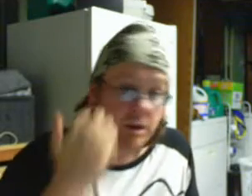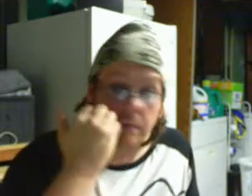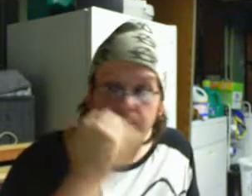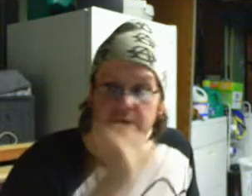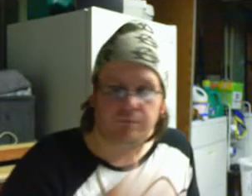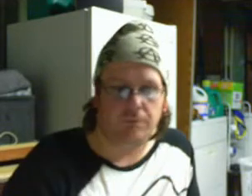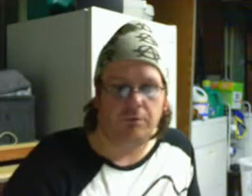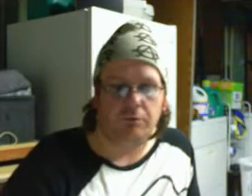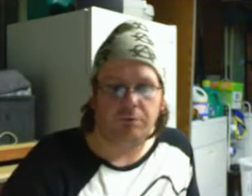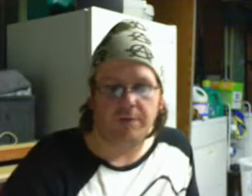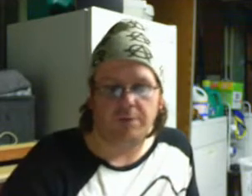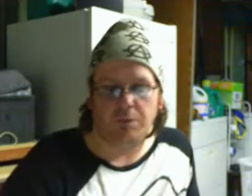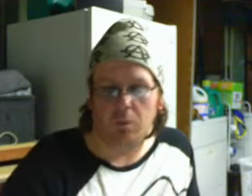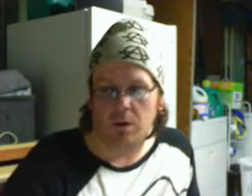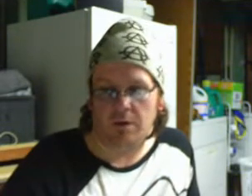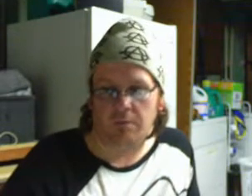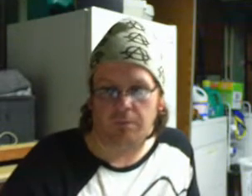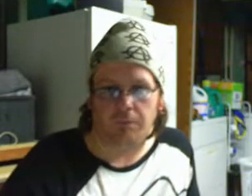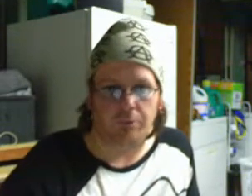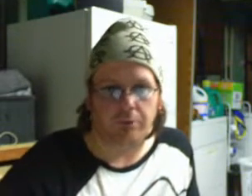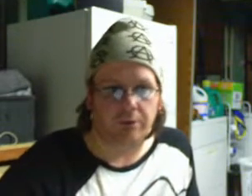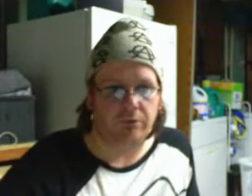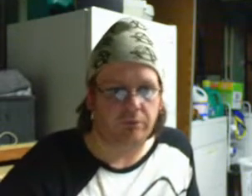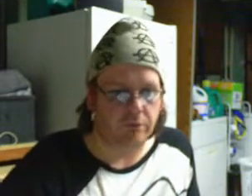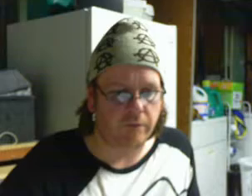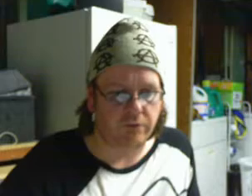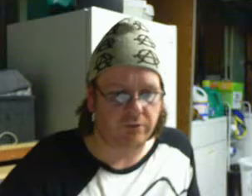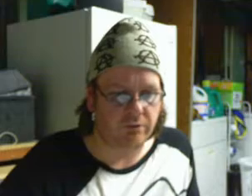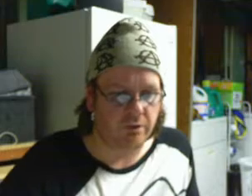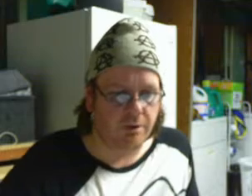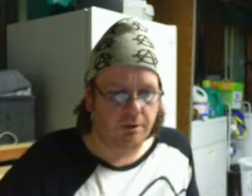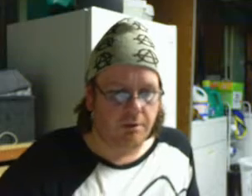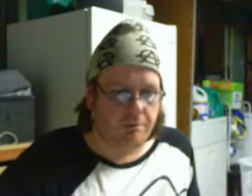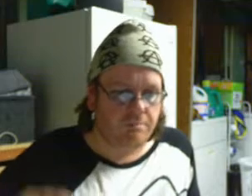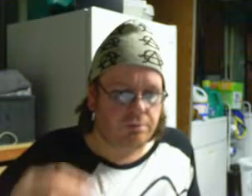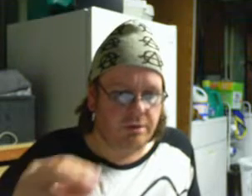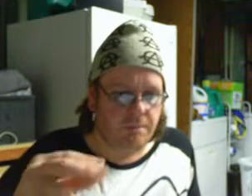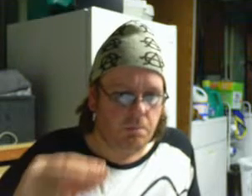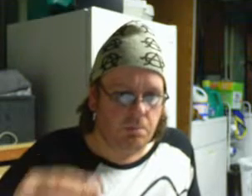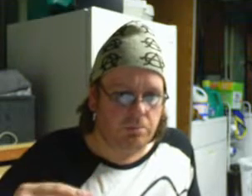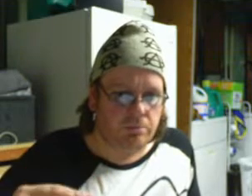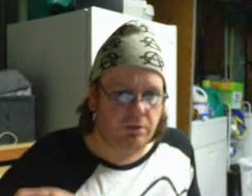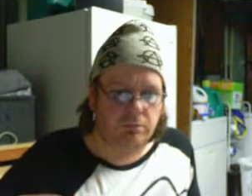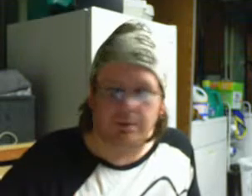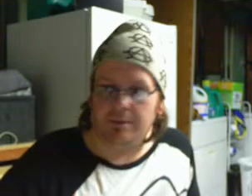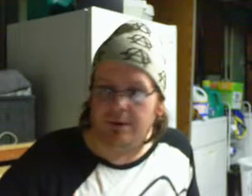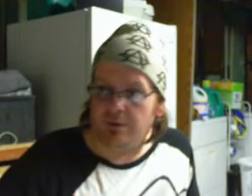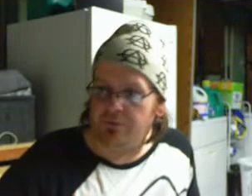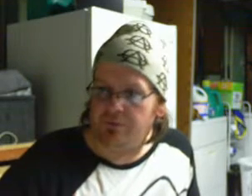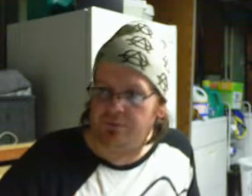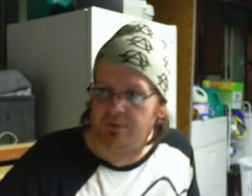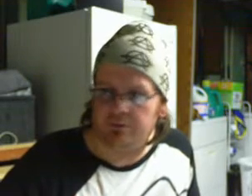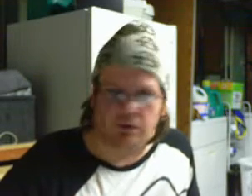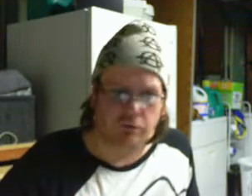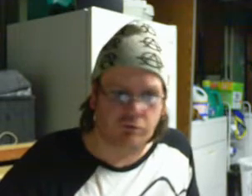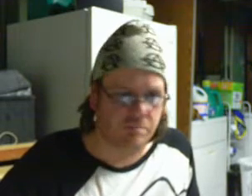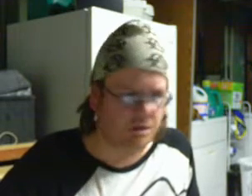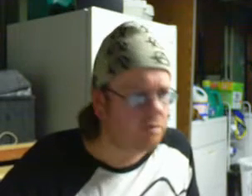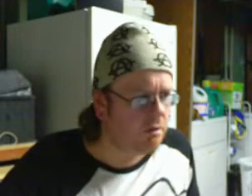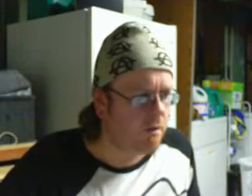pays foreigners whatever they want for their goods and services, but the Israelites, his countrymen,